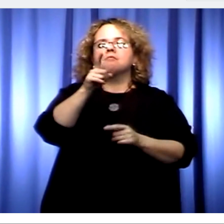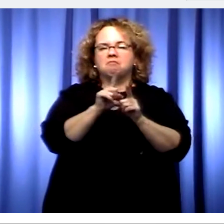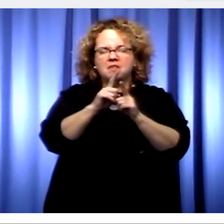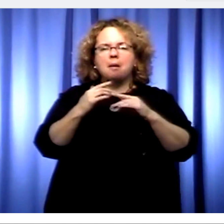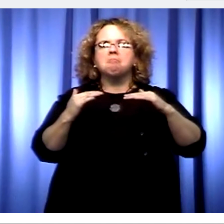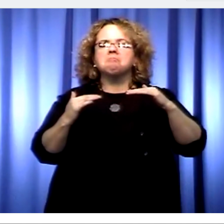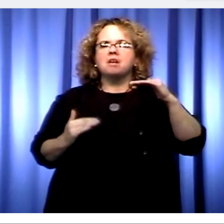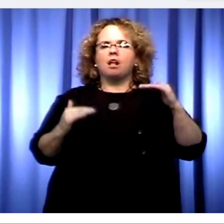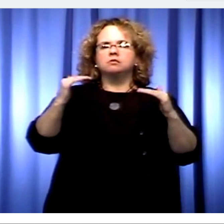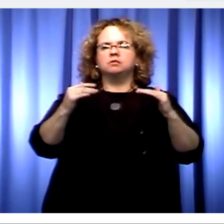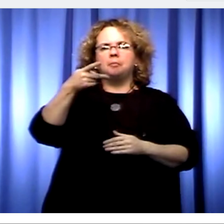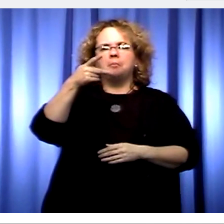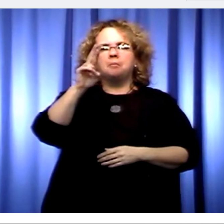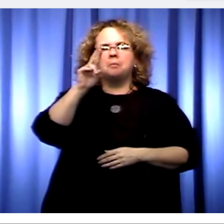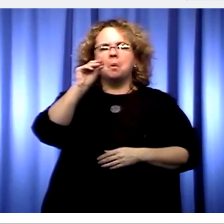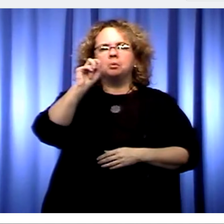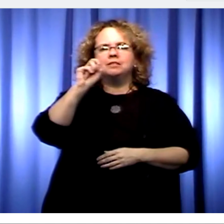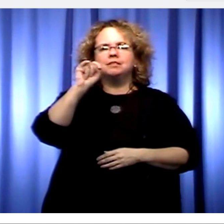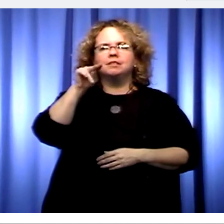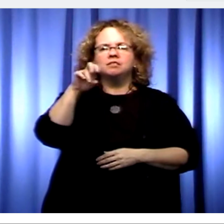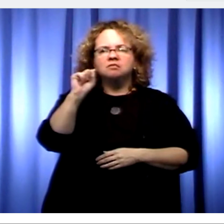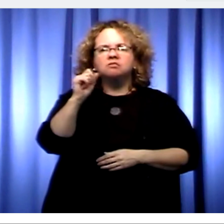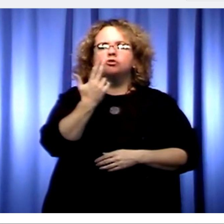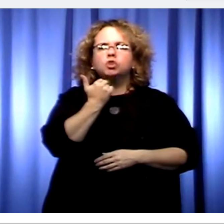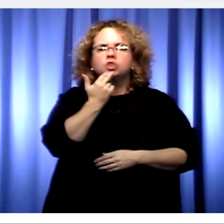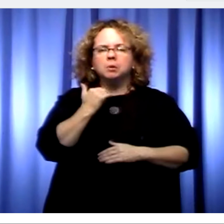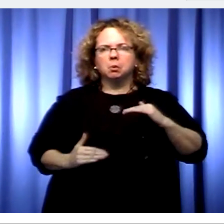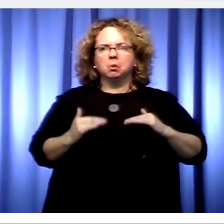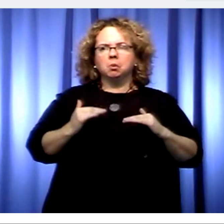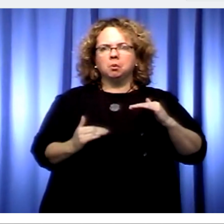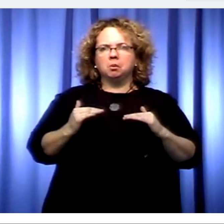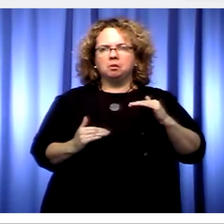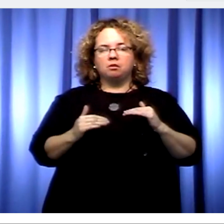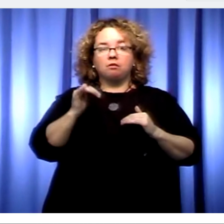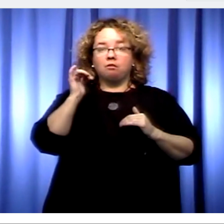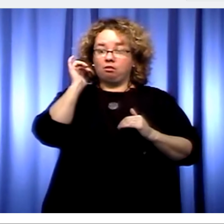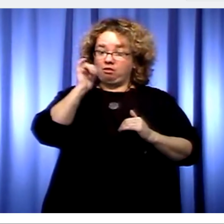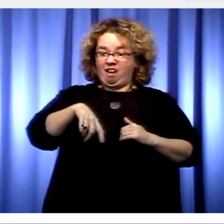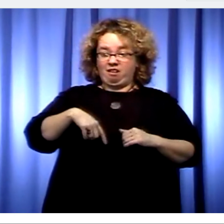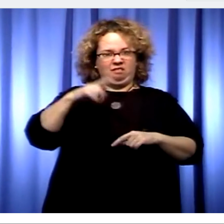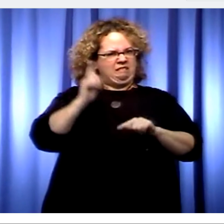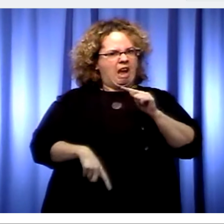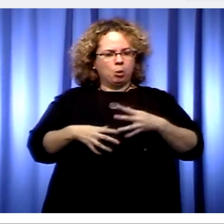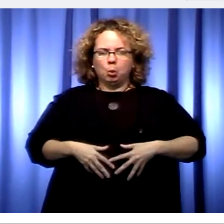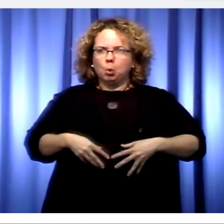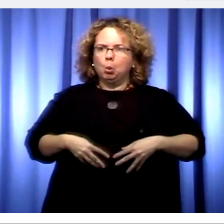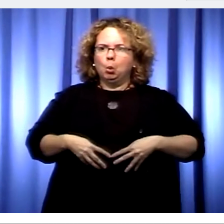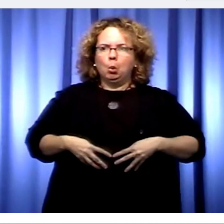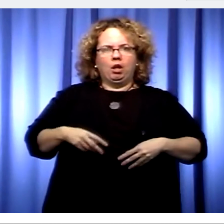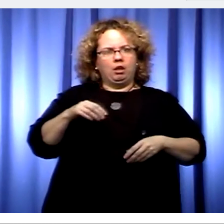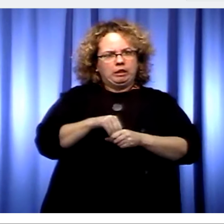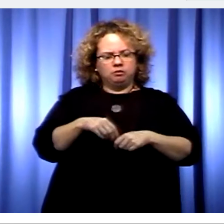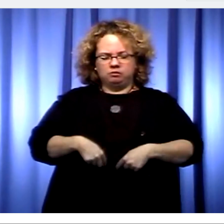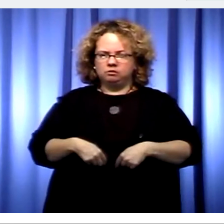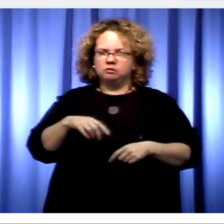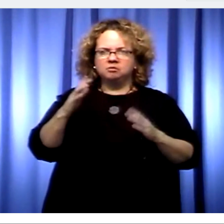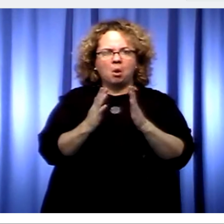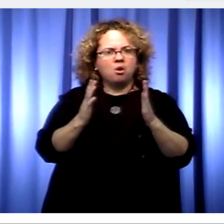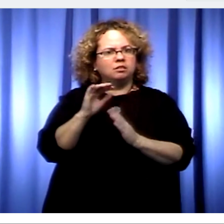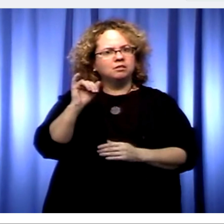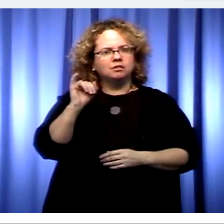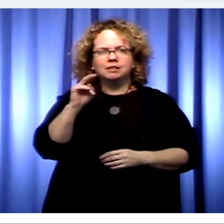And this nutrients also allows the bloodstream to continue working well and not to close up or blood clot. That's what this bacteria also helps